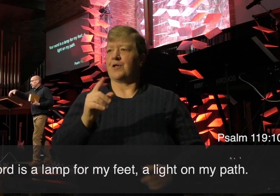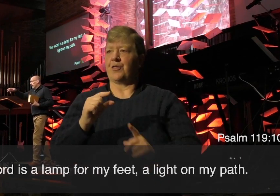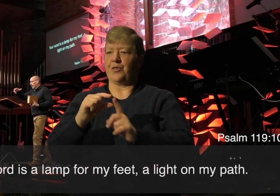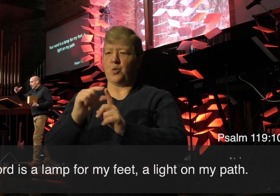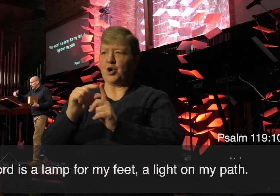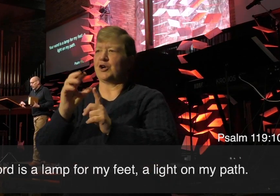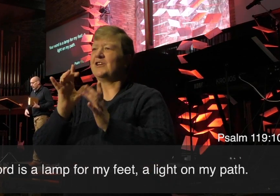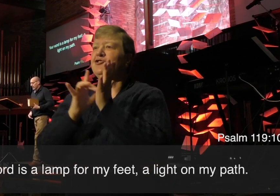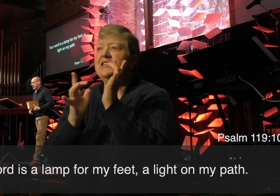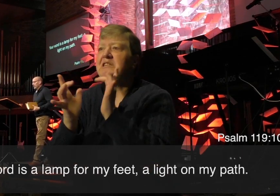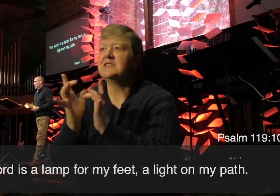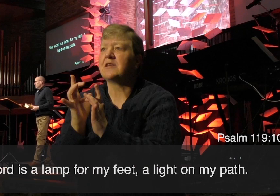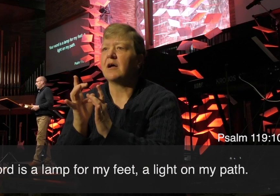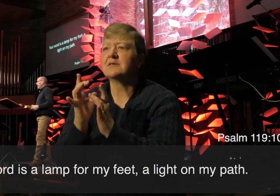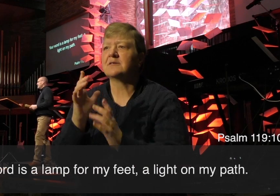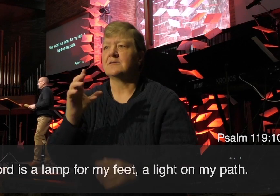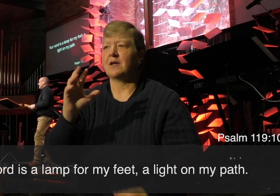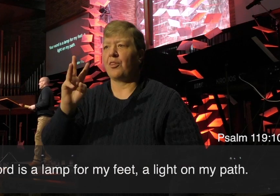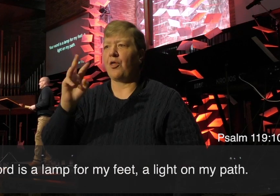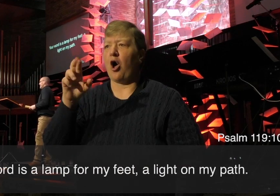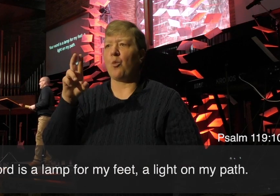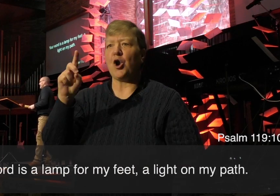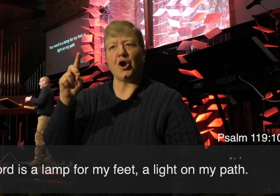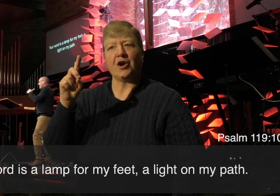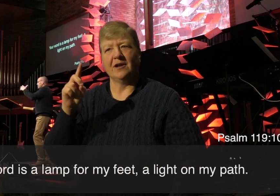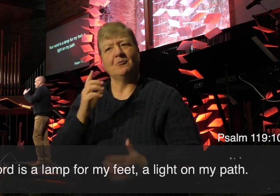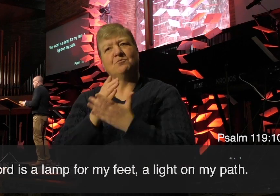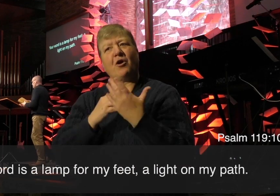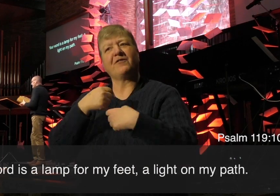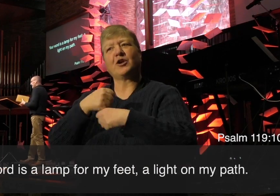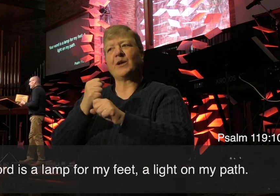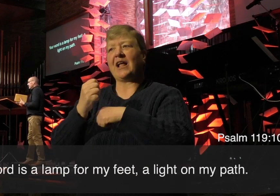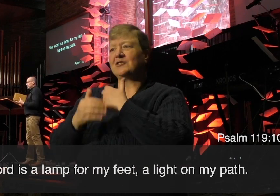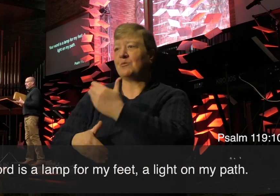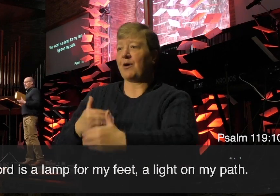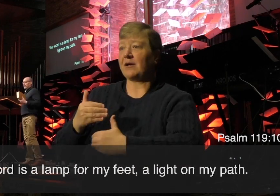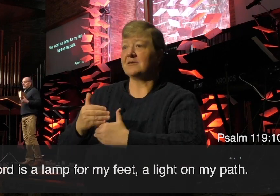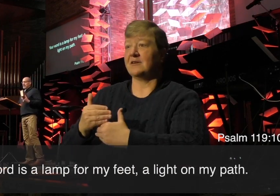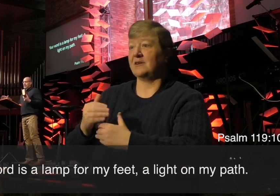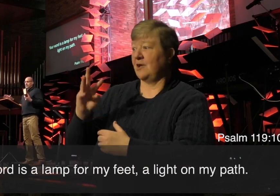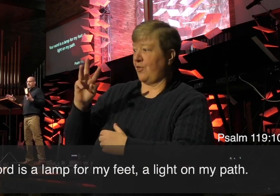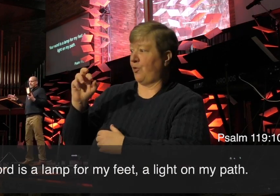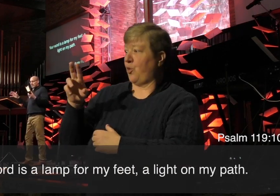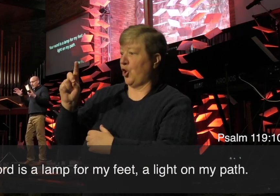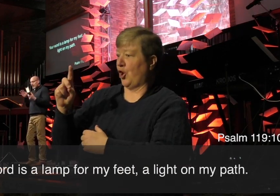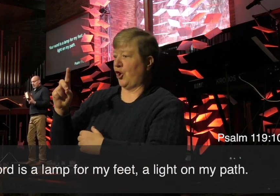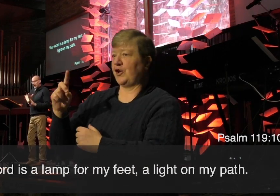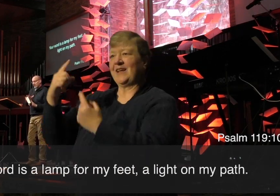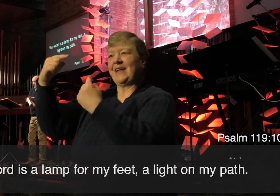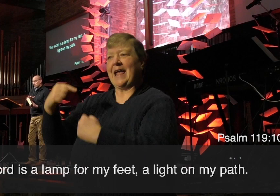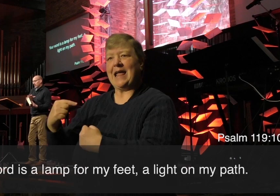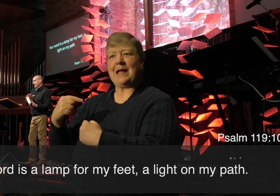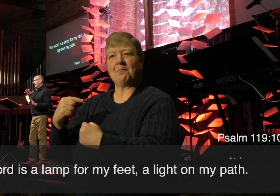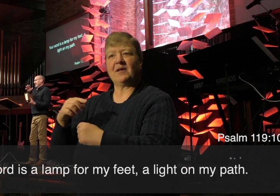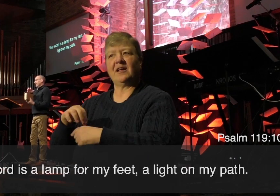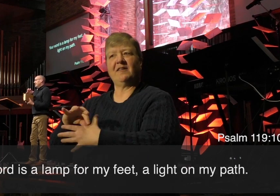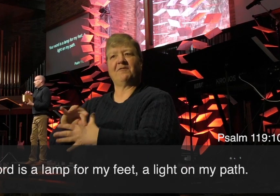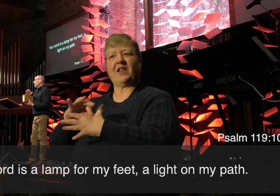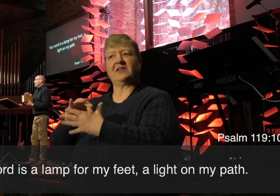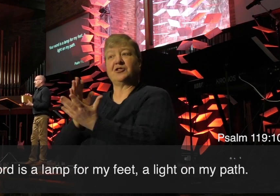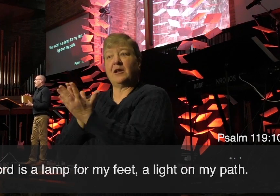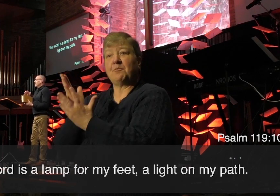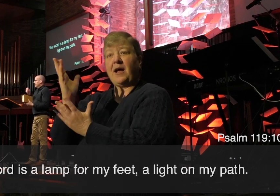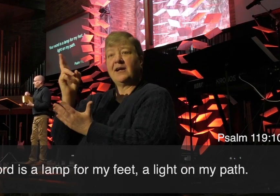he was part of the creative process. And then Jesus, the word, came to this earth in the flesh. And by his spirit,